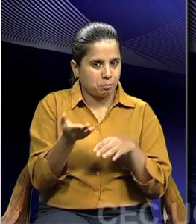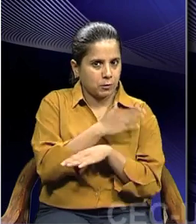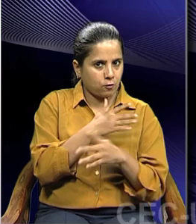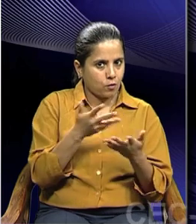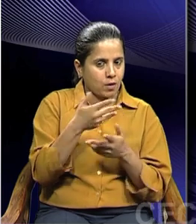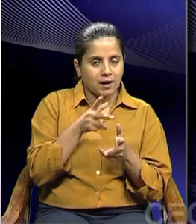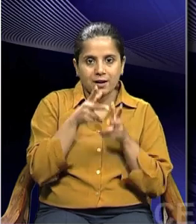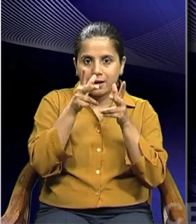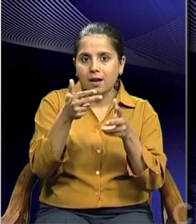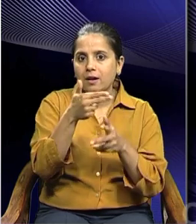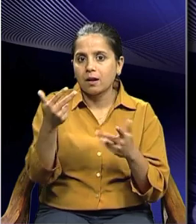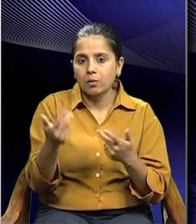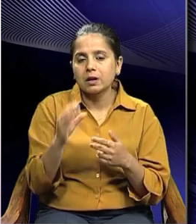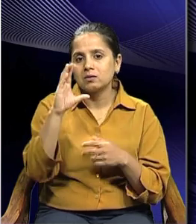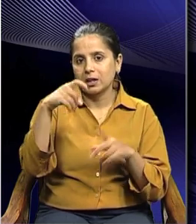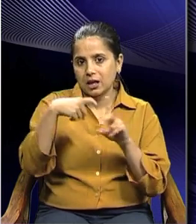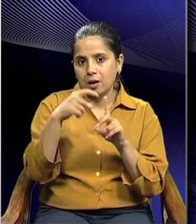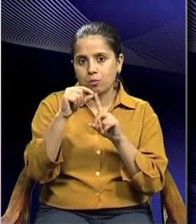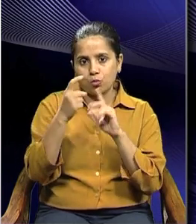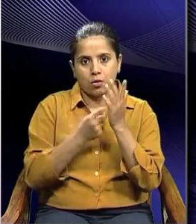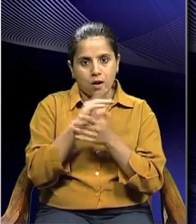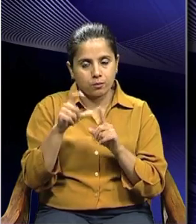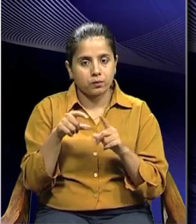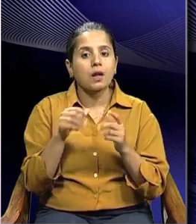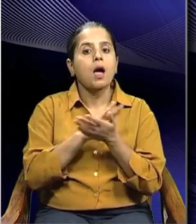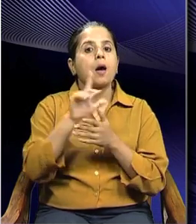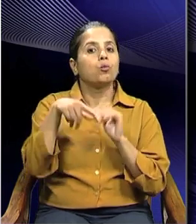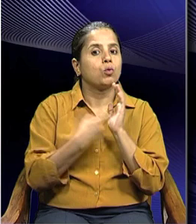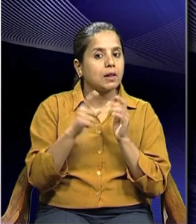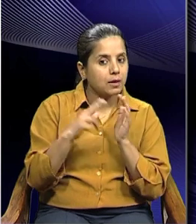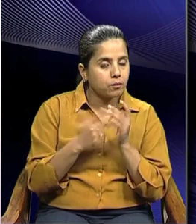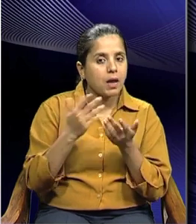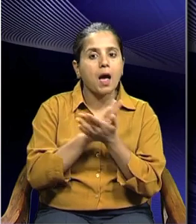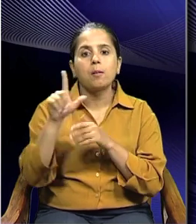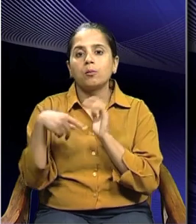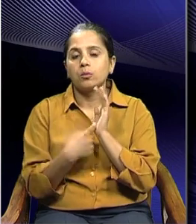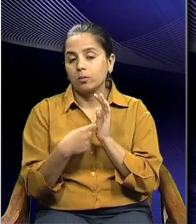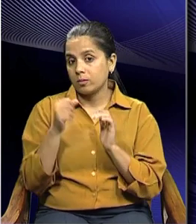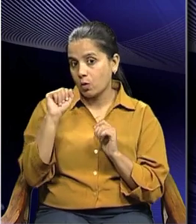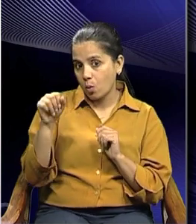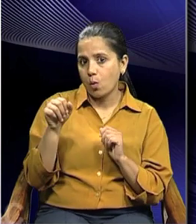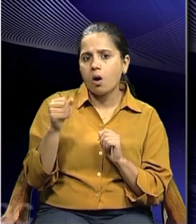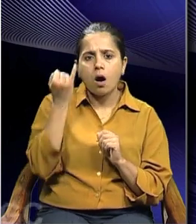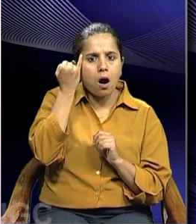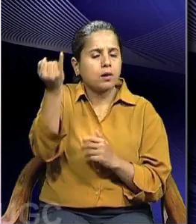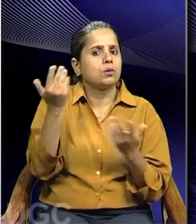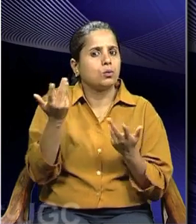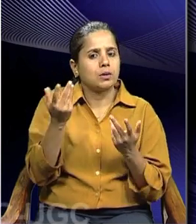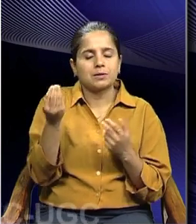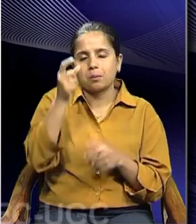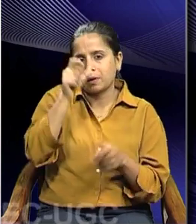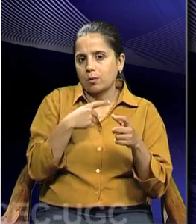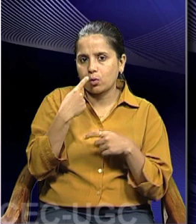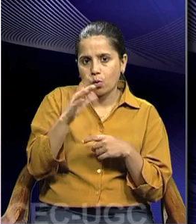I was telling you about C.K. Prahlad, Hamel and Hammer. So, we told you about their own idea. Somebody talked